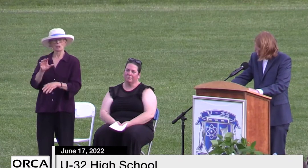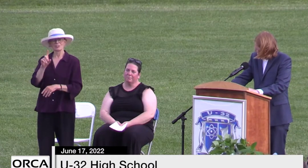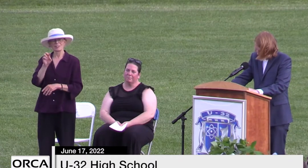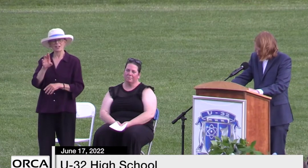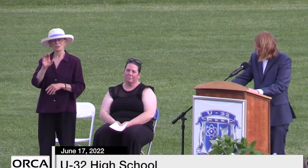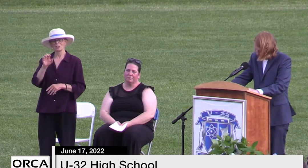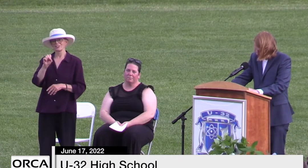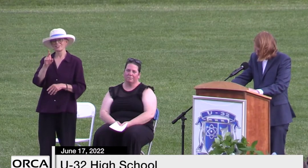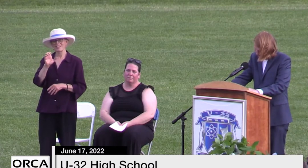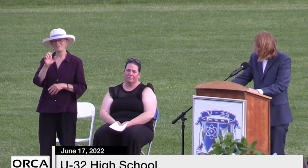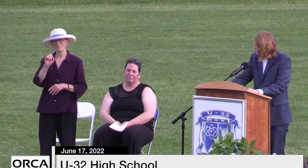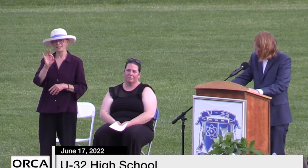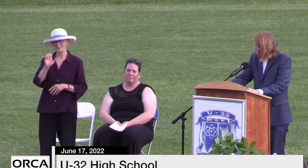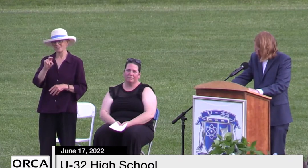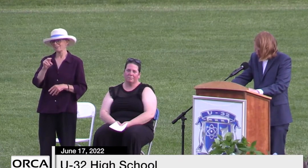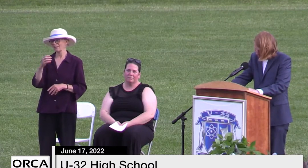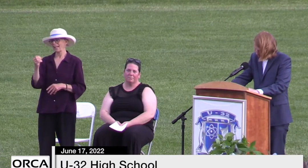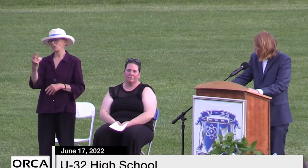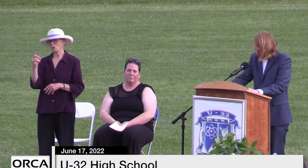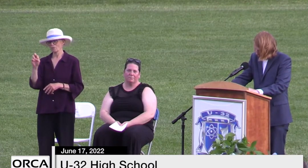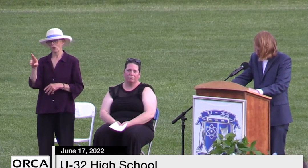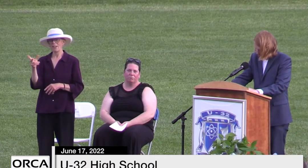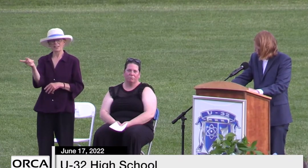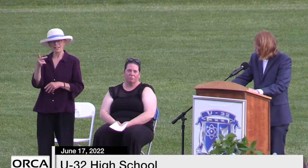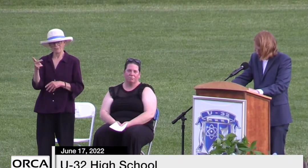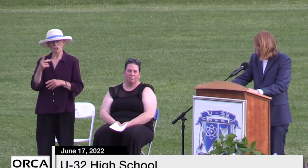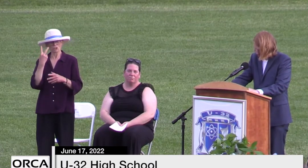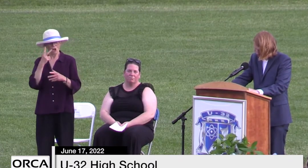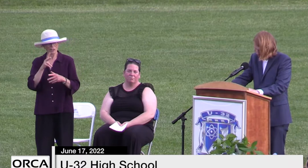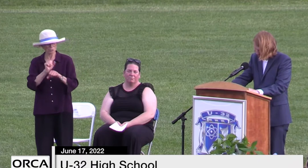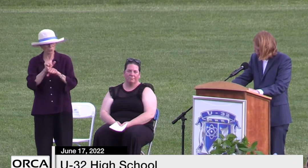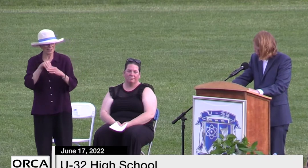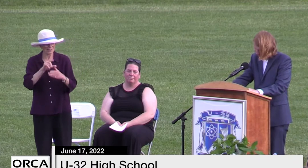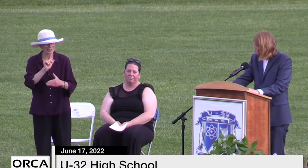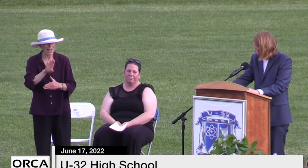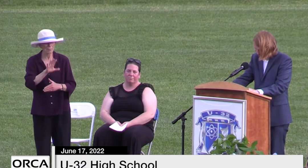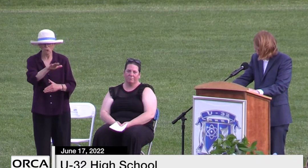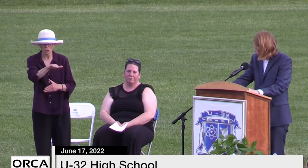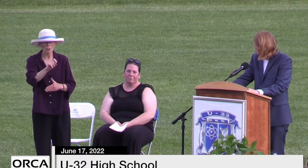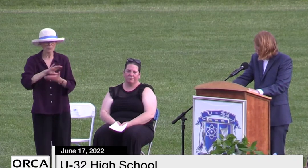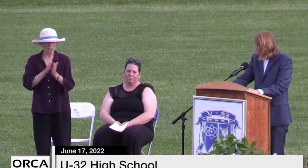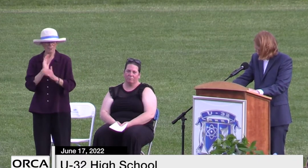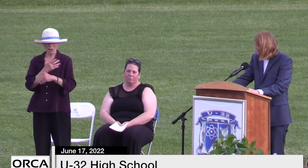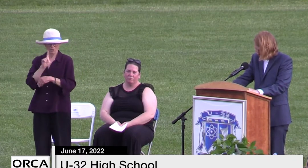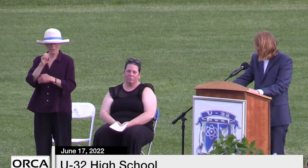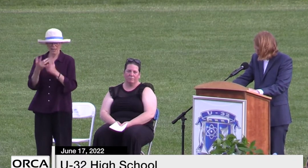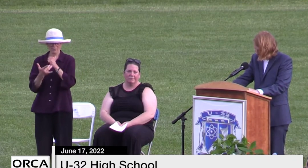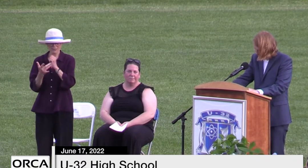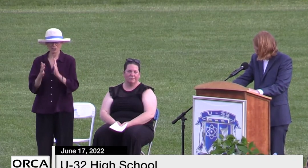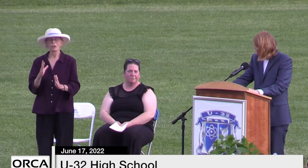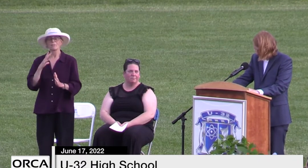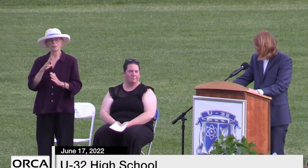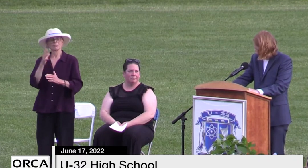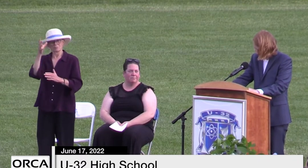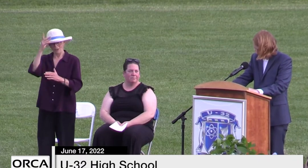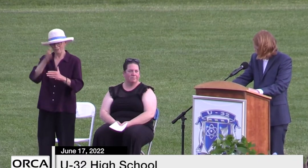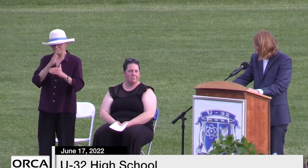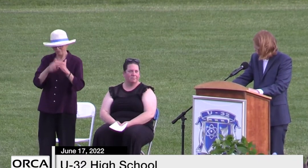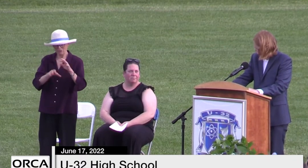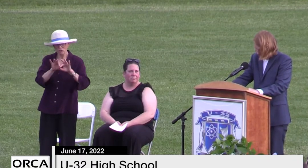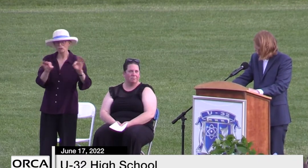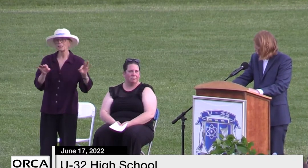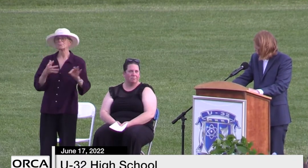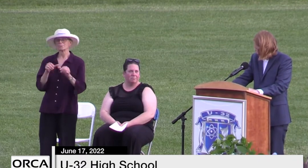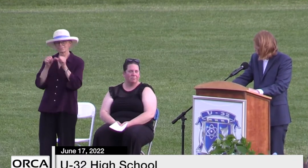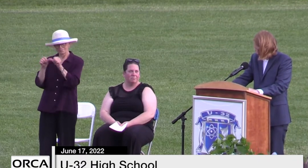They engaged my father with academics, saw his work in the lab, and told him he should be their lab technician. My dad completed his degree and continued